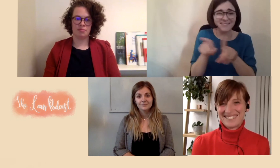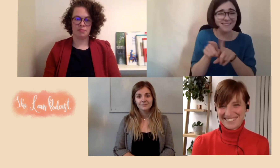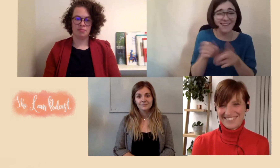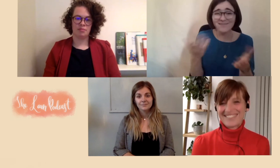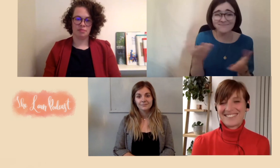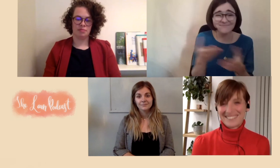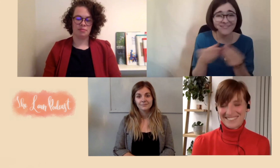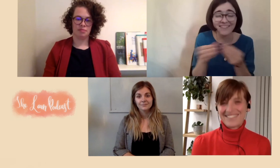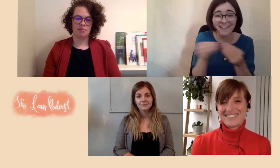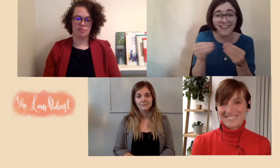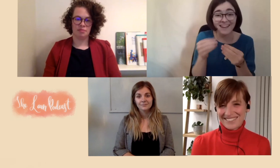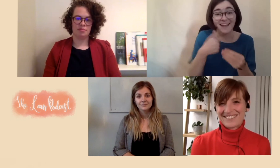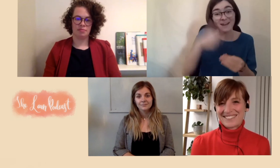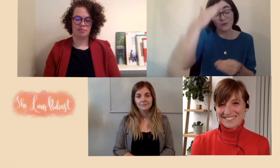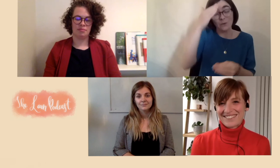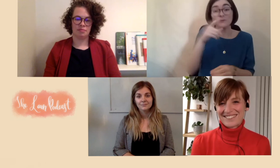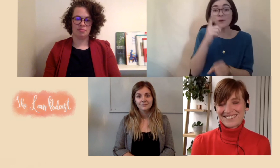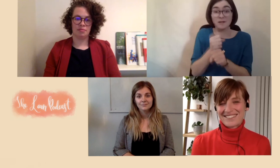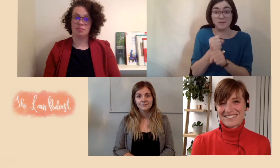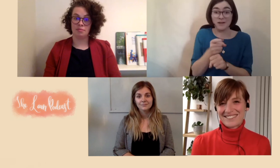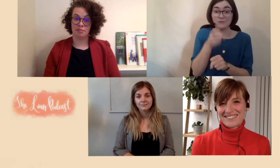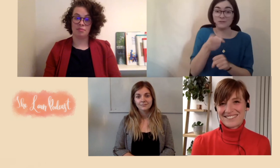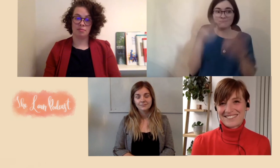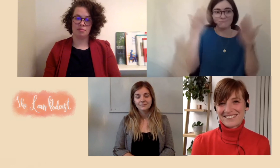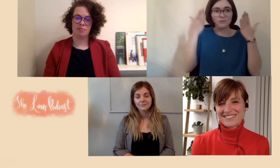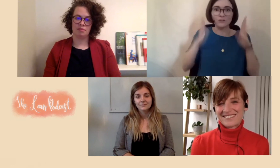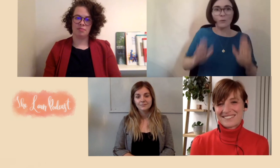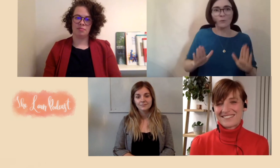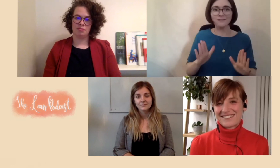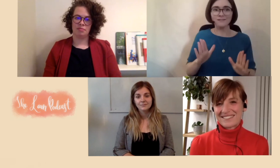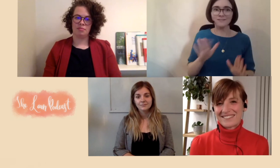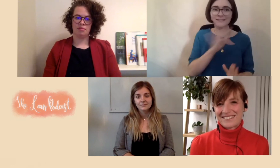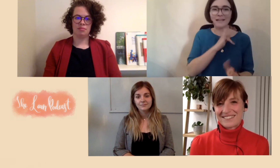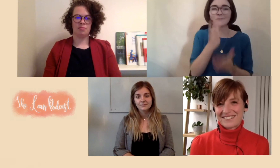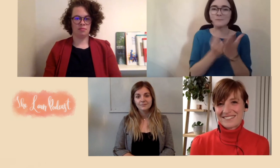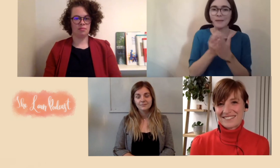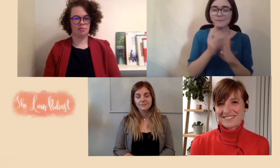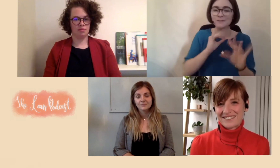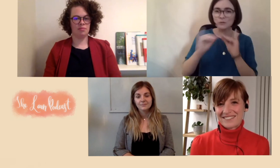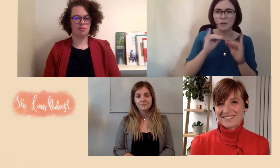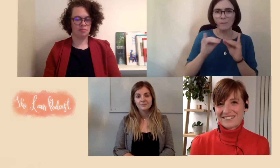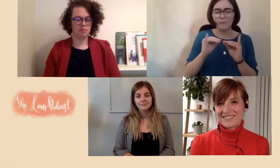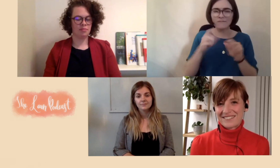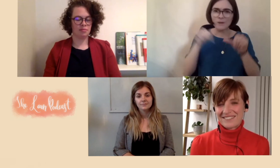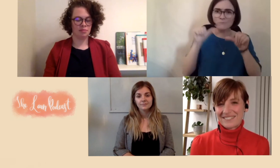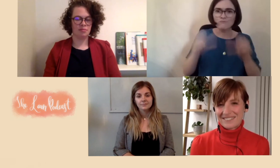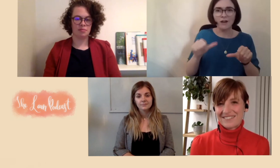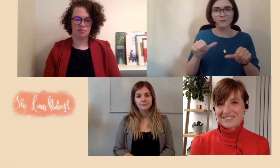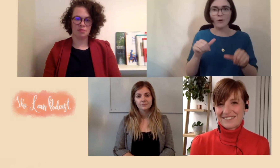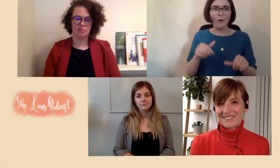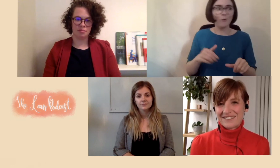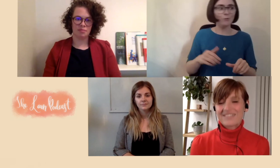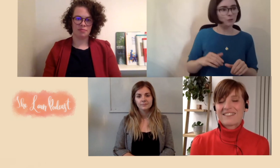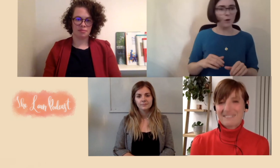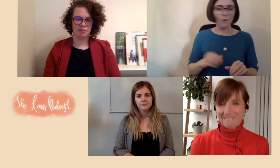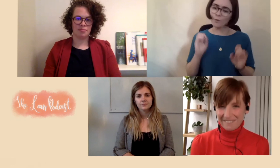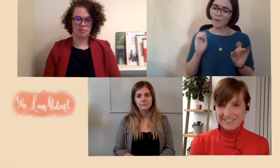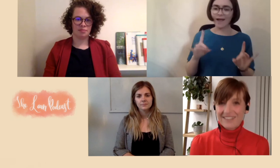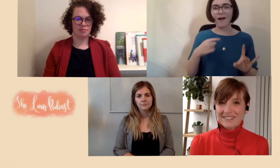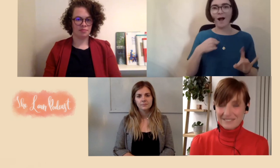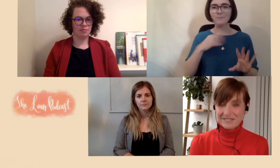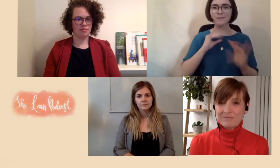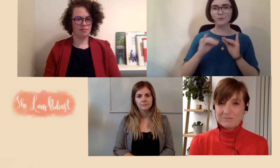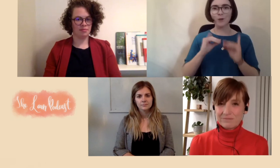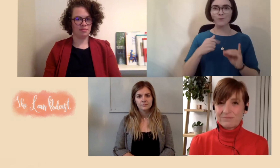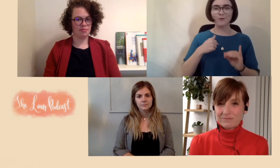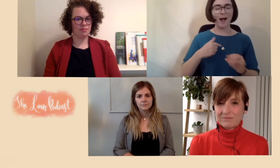I am the interpreter, I'm in total control, there is nothing that can faze me. You know, but sadly there are things that